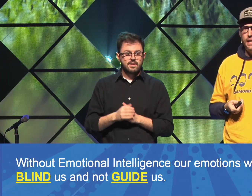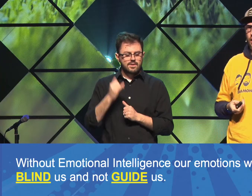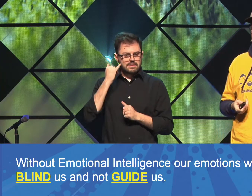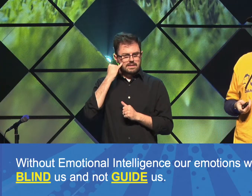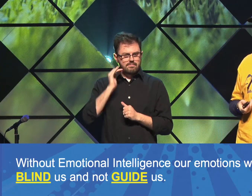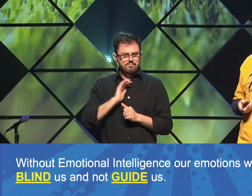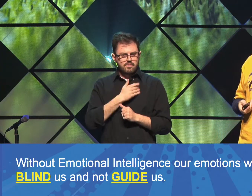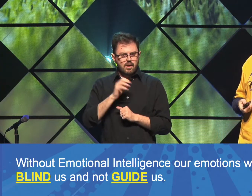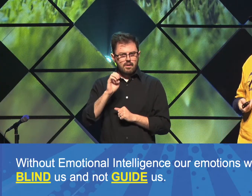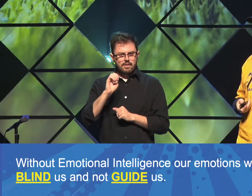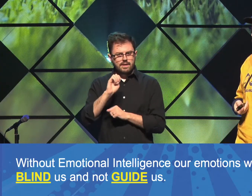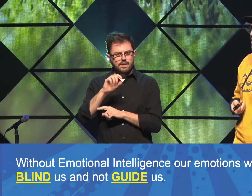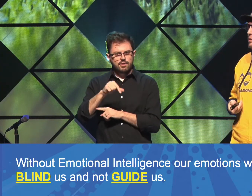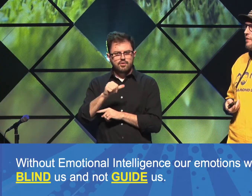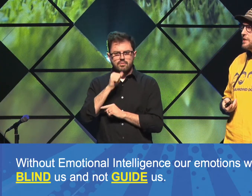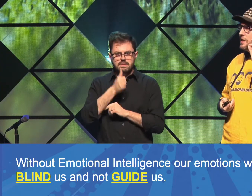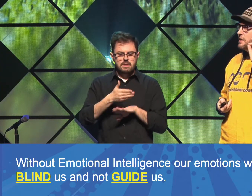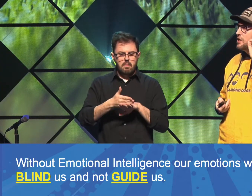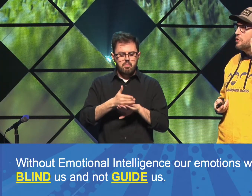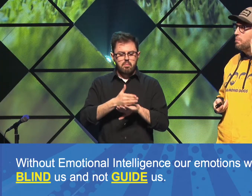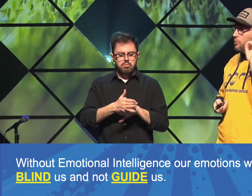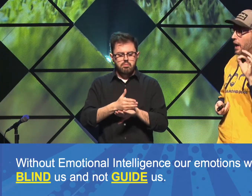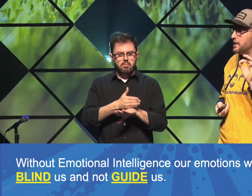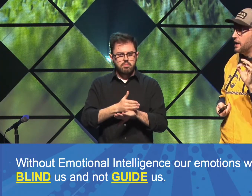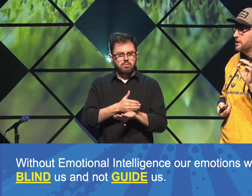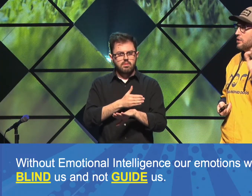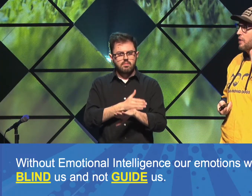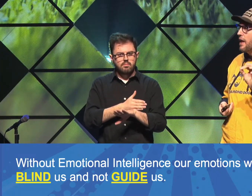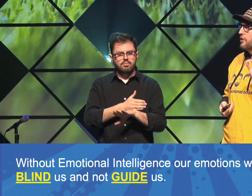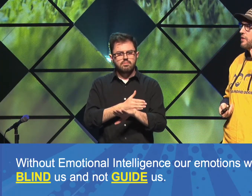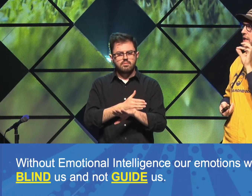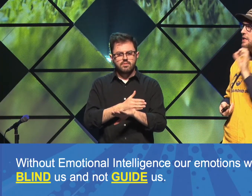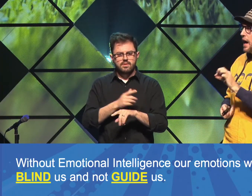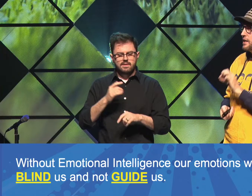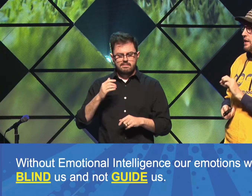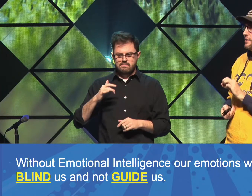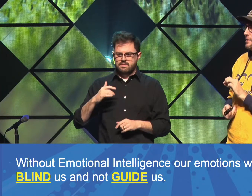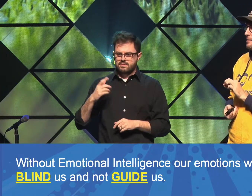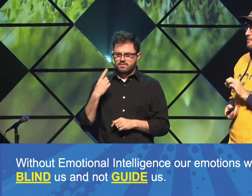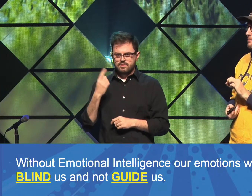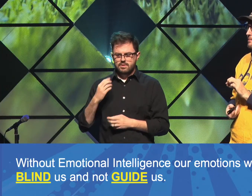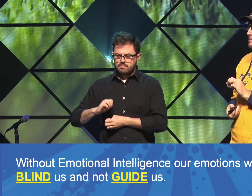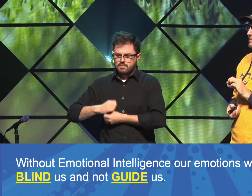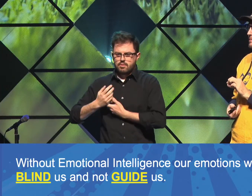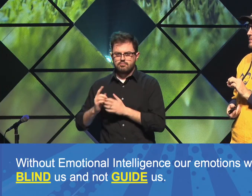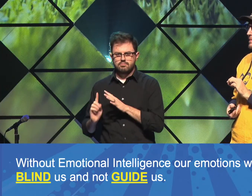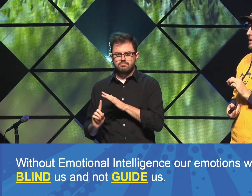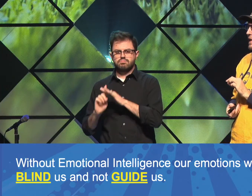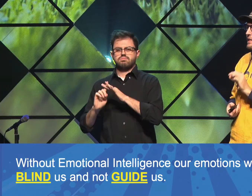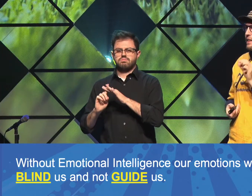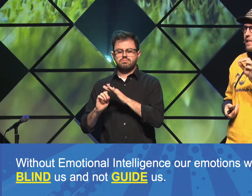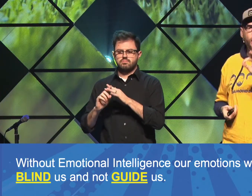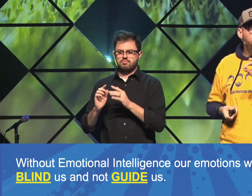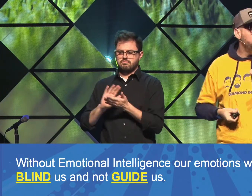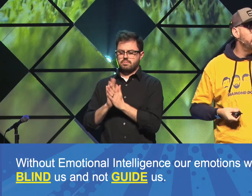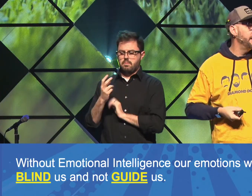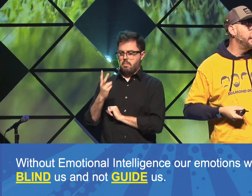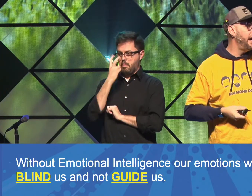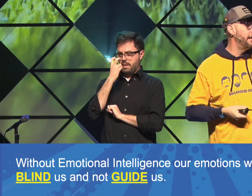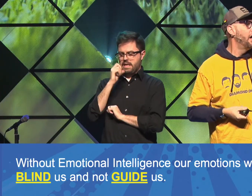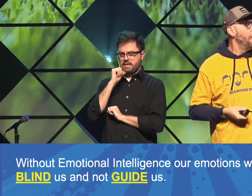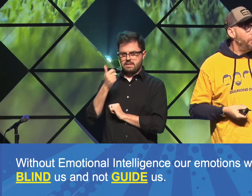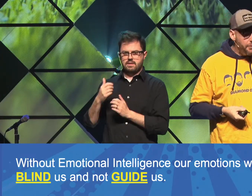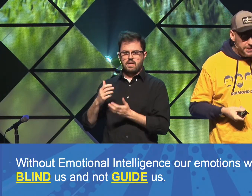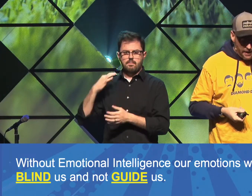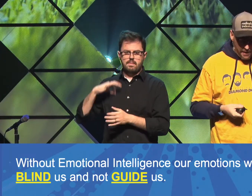emotional intelligence, our emotions will have a tendency to blind us rather than guide us. See, I think our emotions can